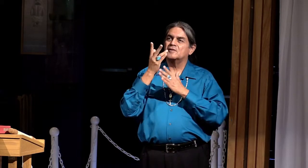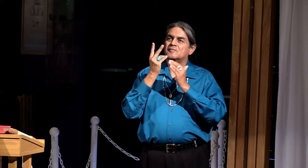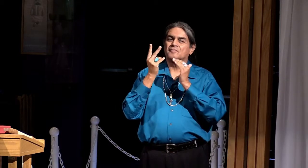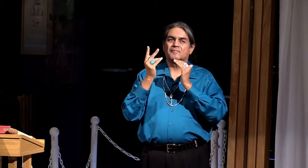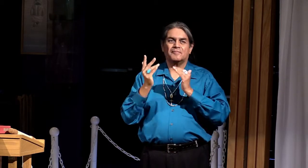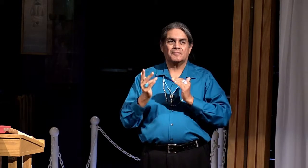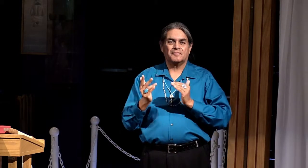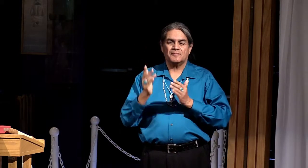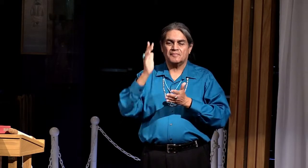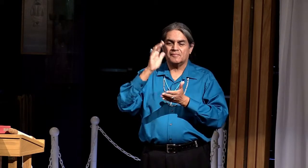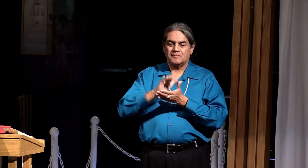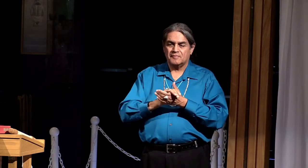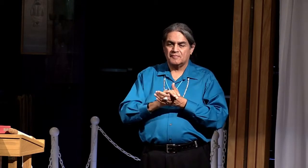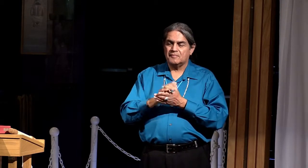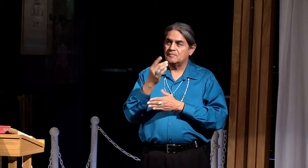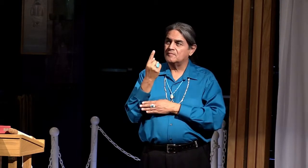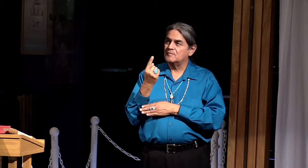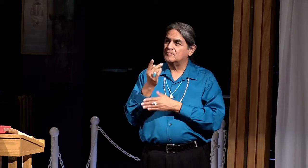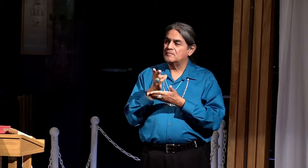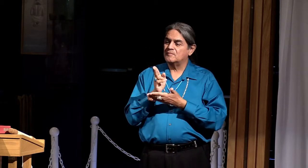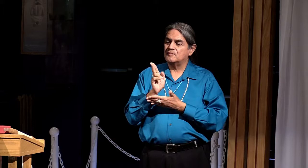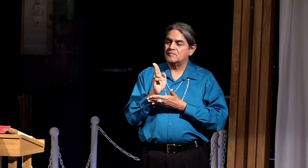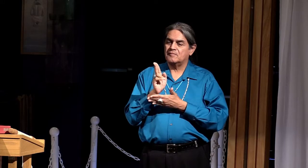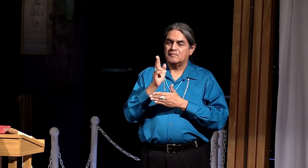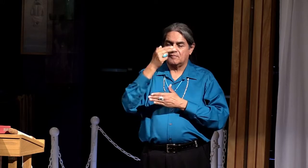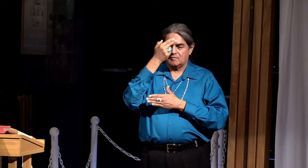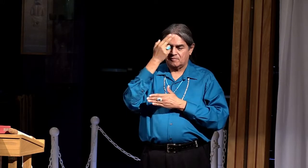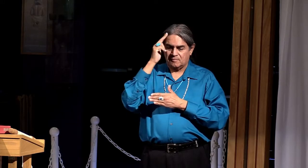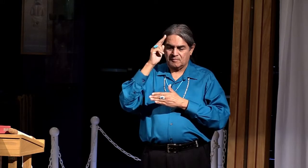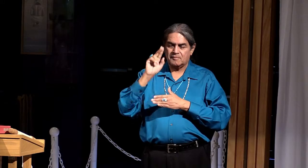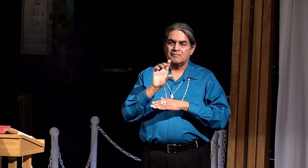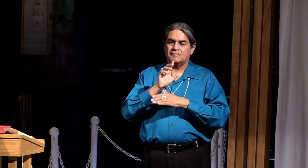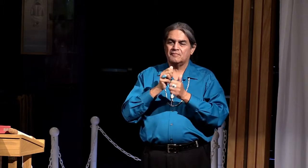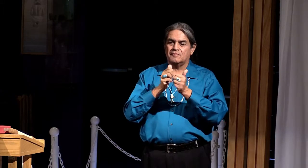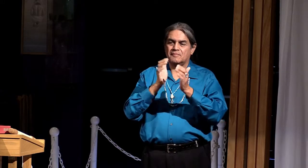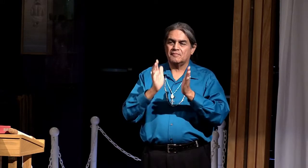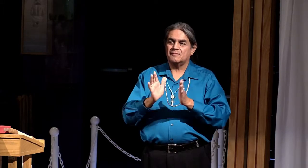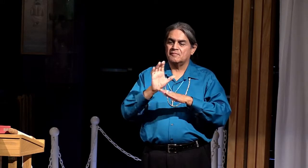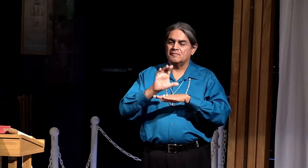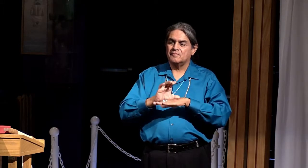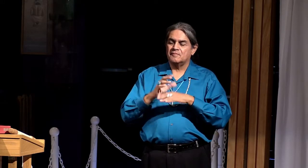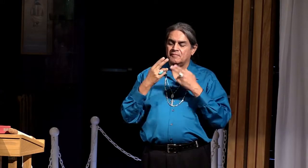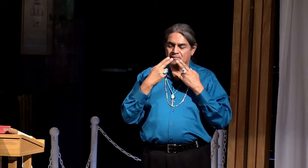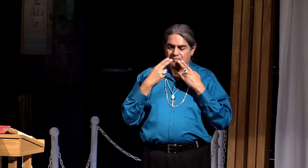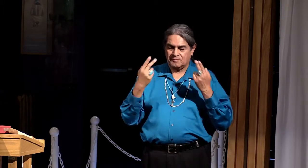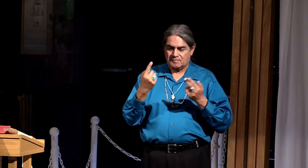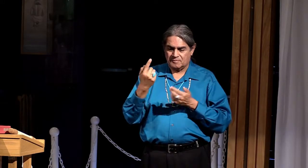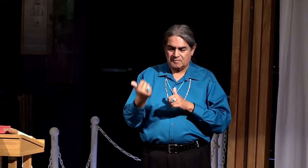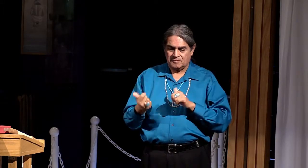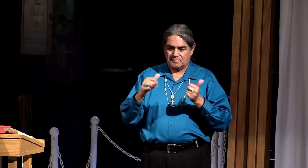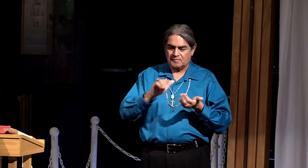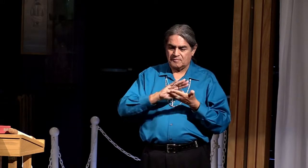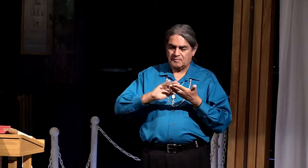prophets. I believe in one holy Catholic and apostolic church. I confess one baptism for the forgiveness of